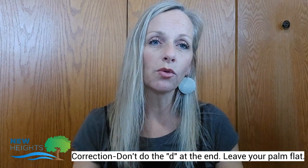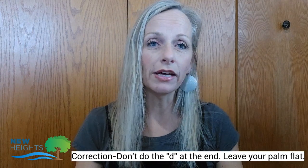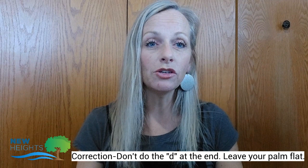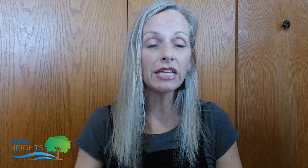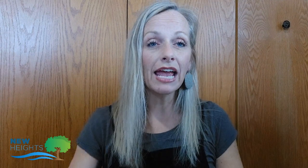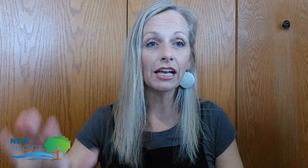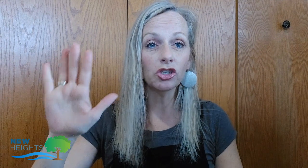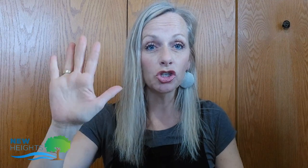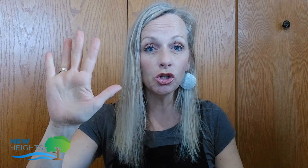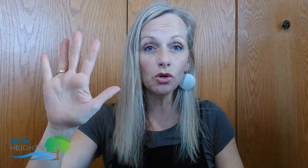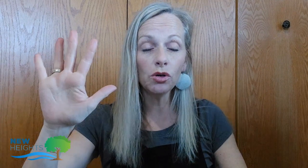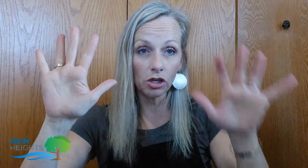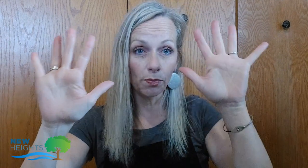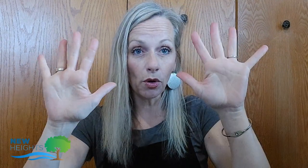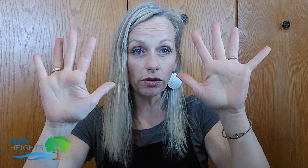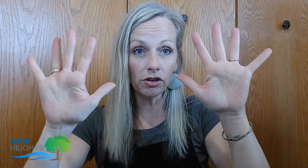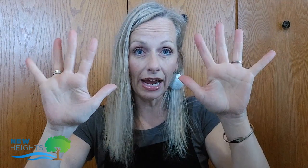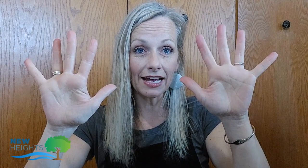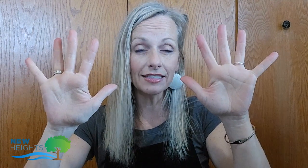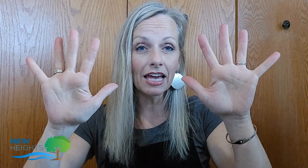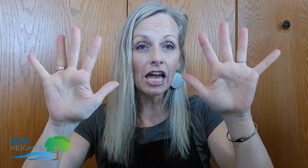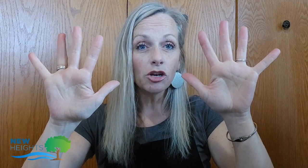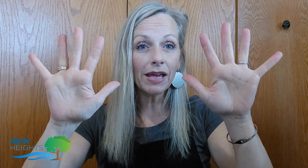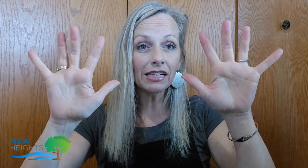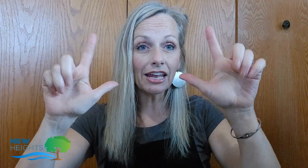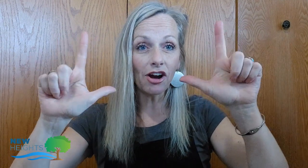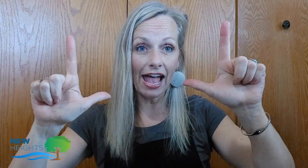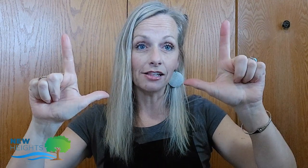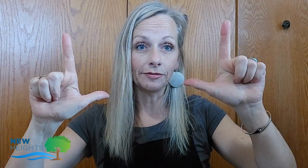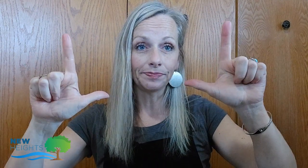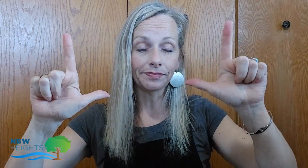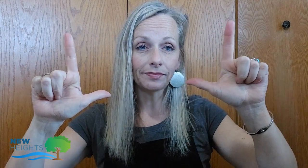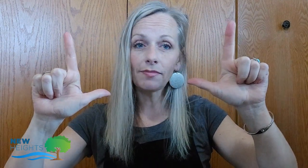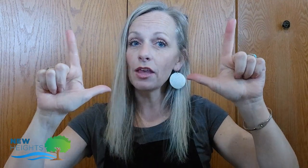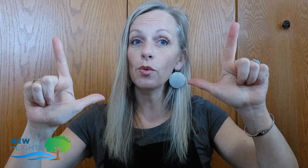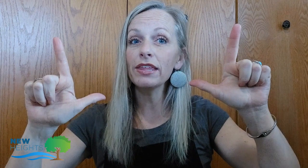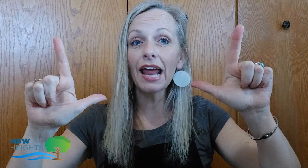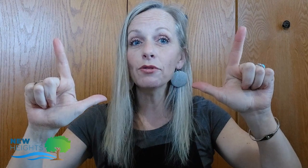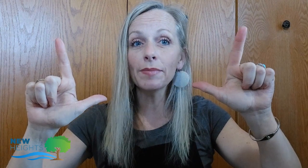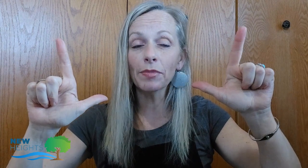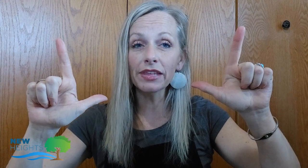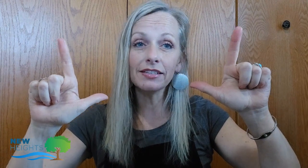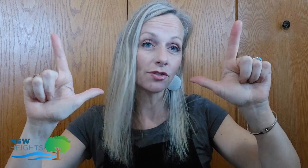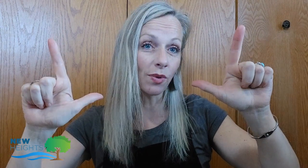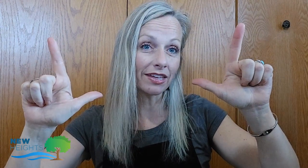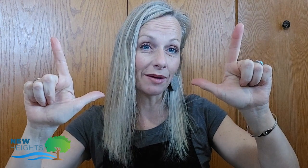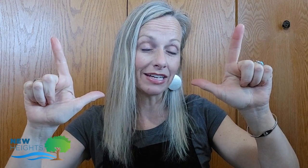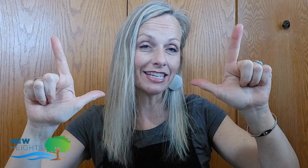one. You take both your hands, and you make the letter L. The way that I remember this, or the way that I might teach it,